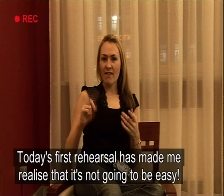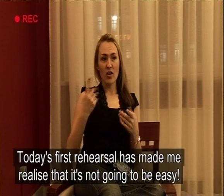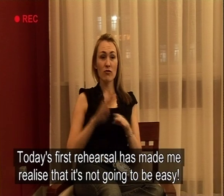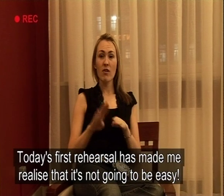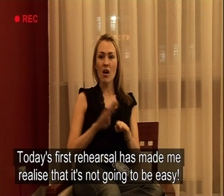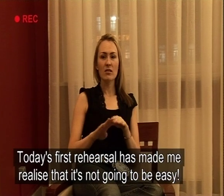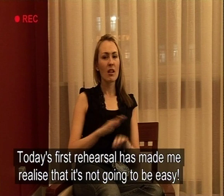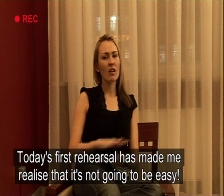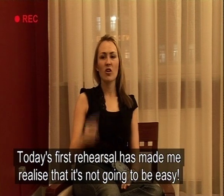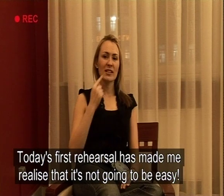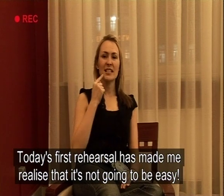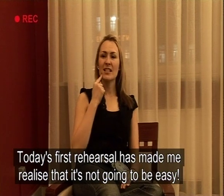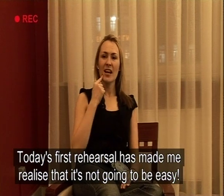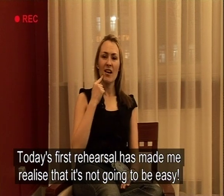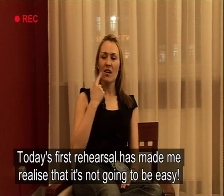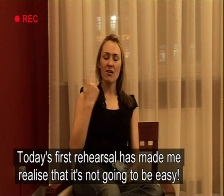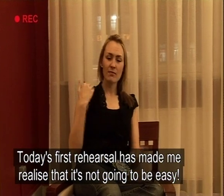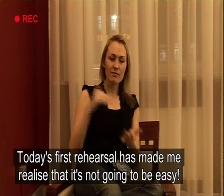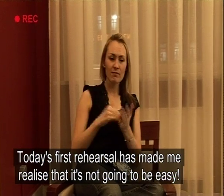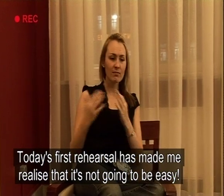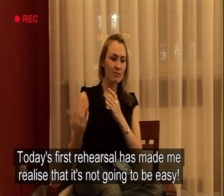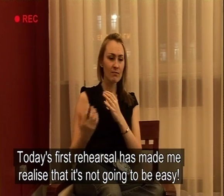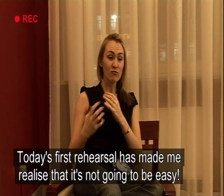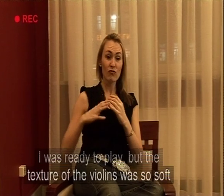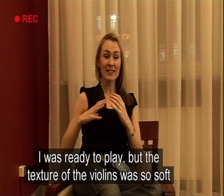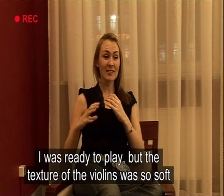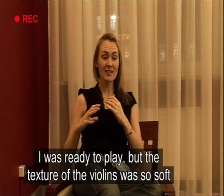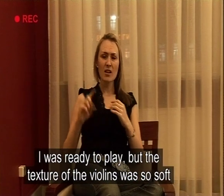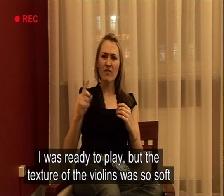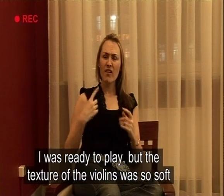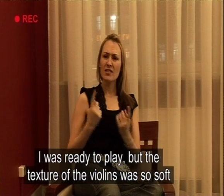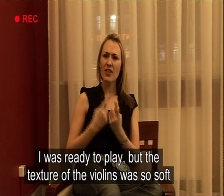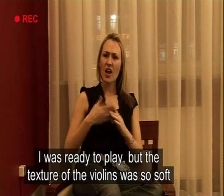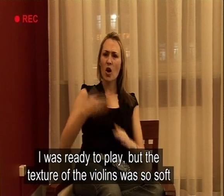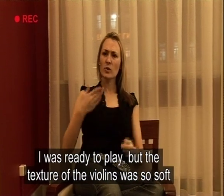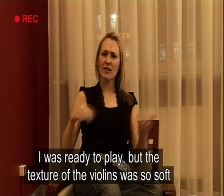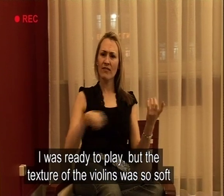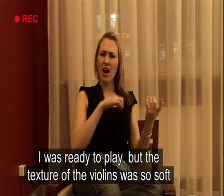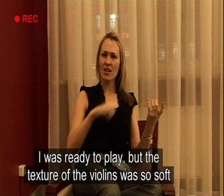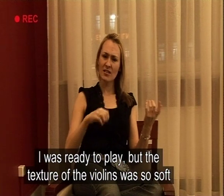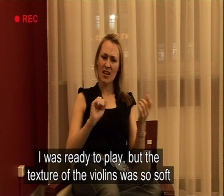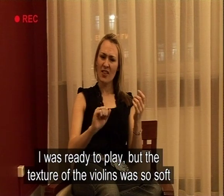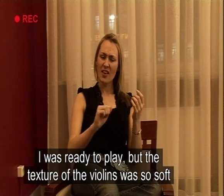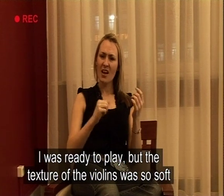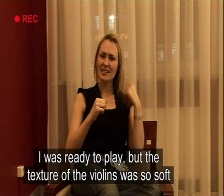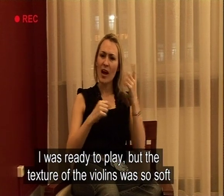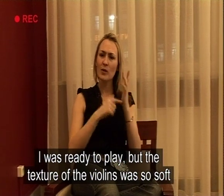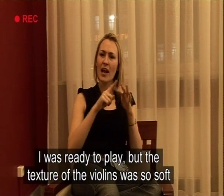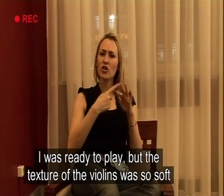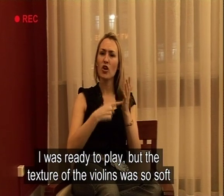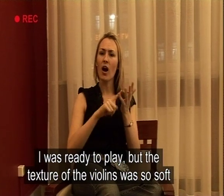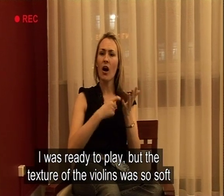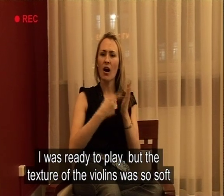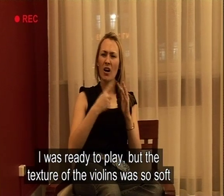Today's first rehearsal has made me realise that it's not going to be easy. I'm ready to play, but the texture of the violin was